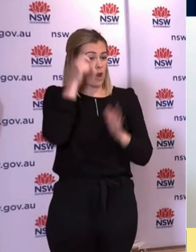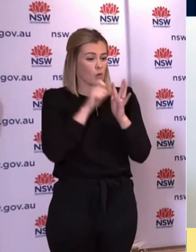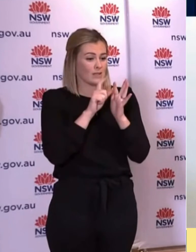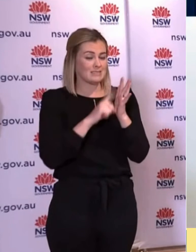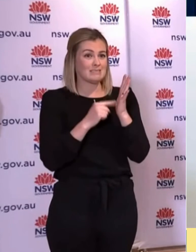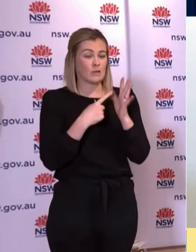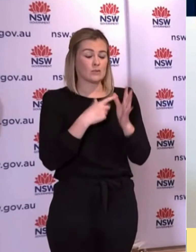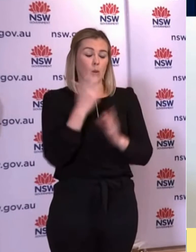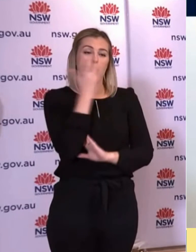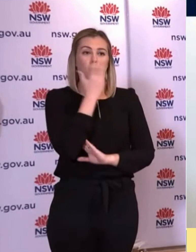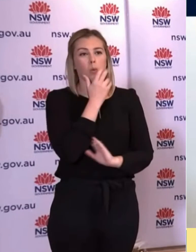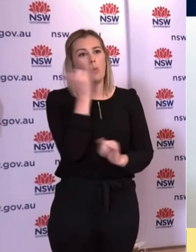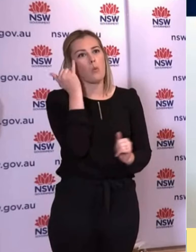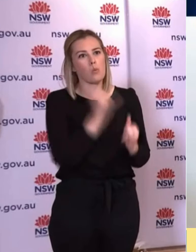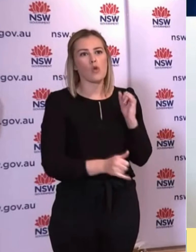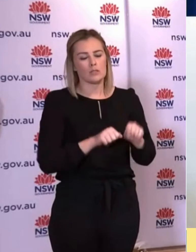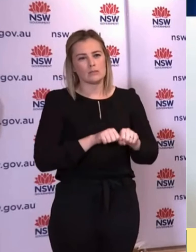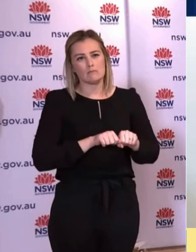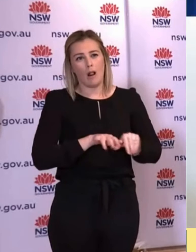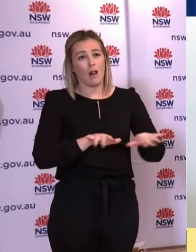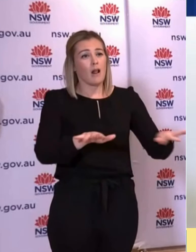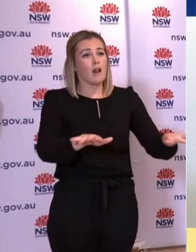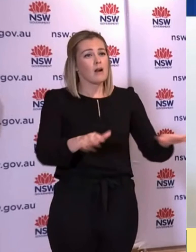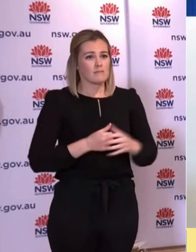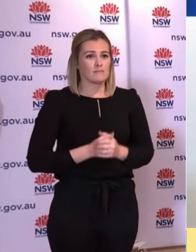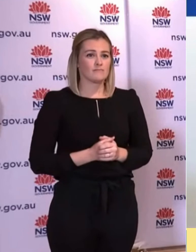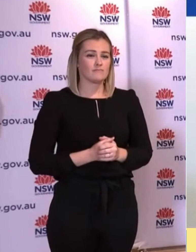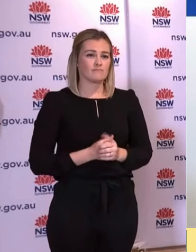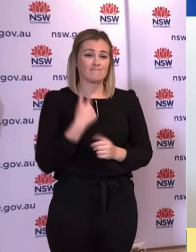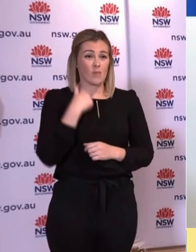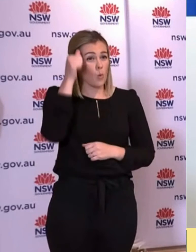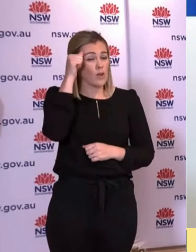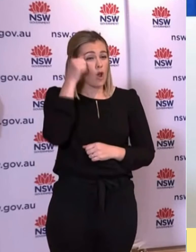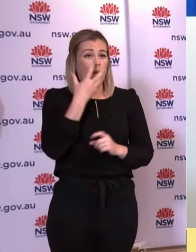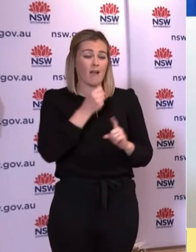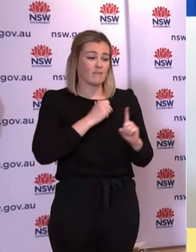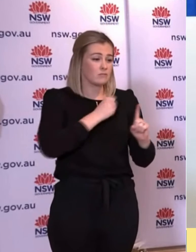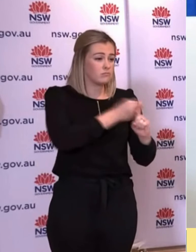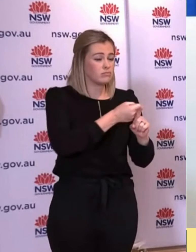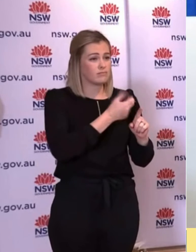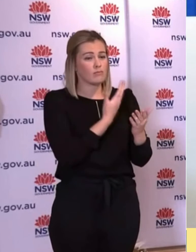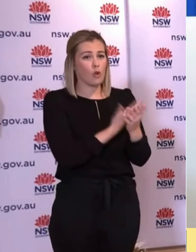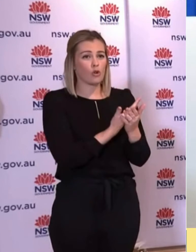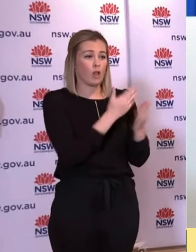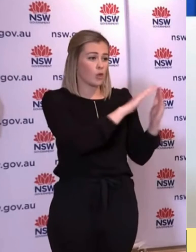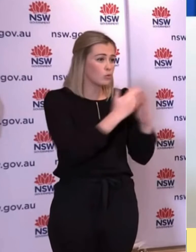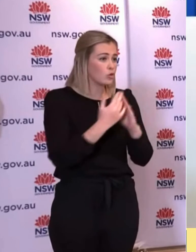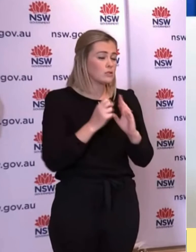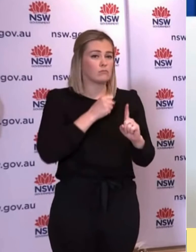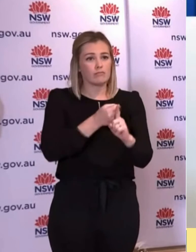across health, across our community, across industry, across police, our collective efforts